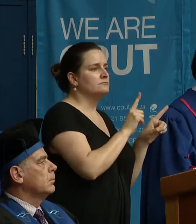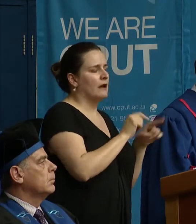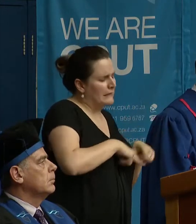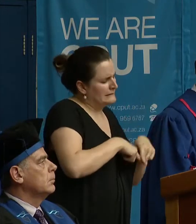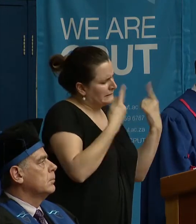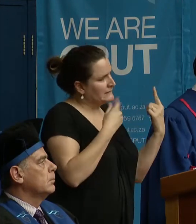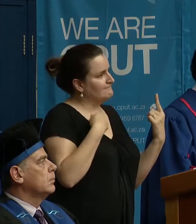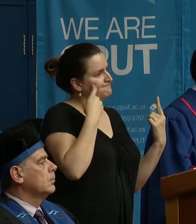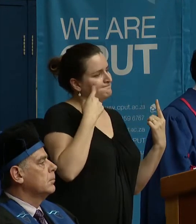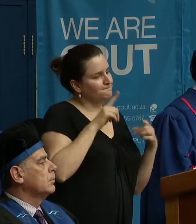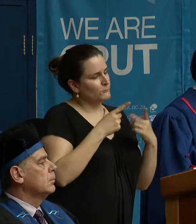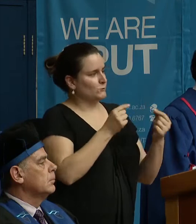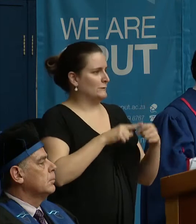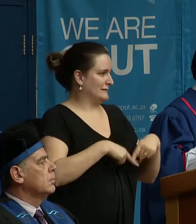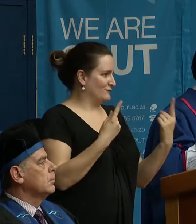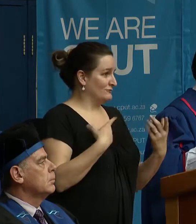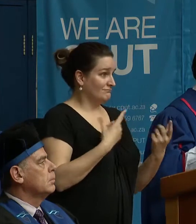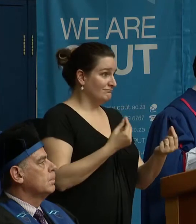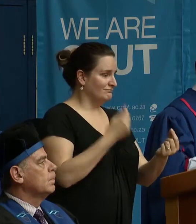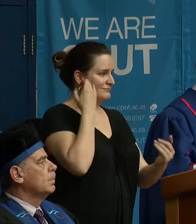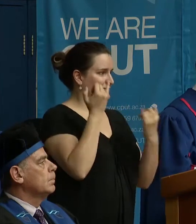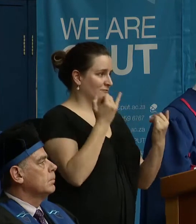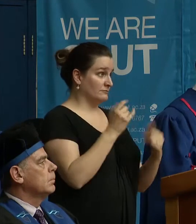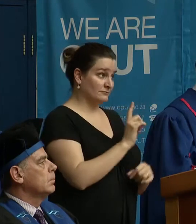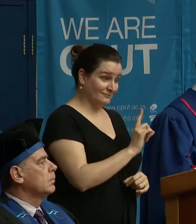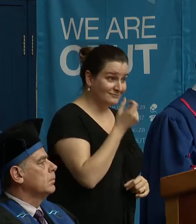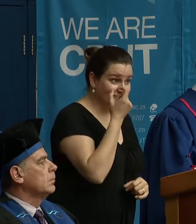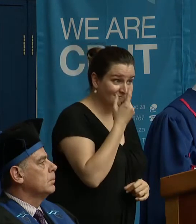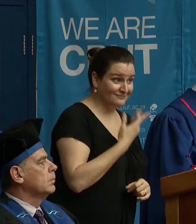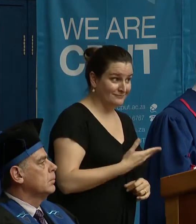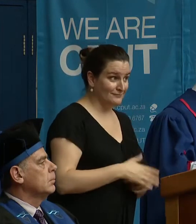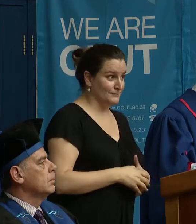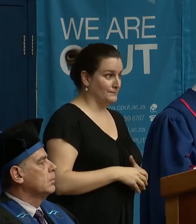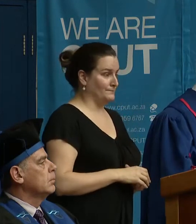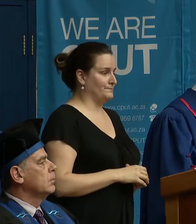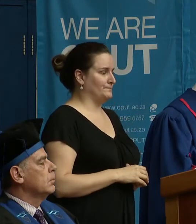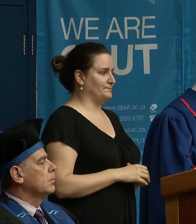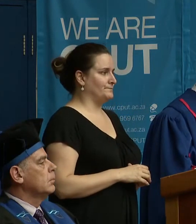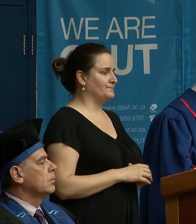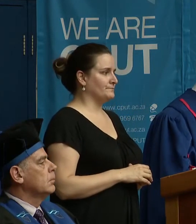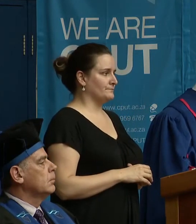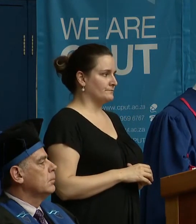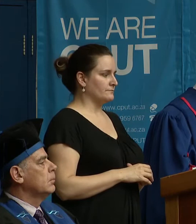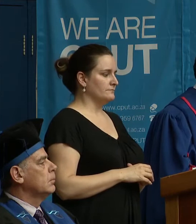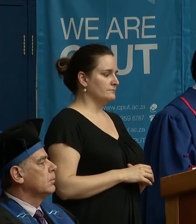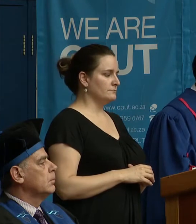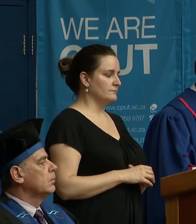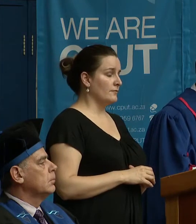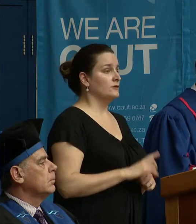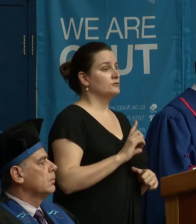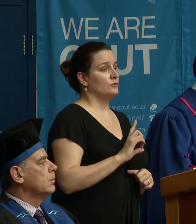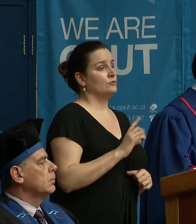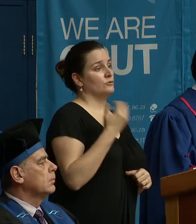of meeting the need. And it's as important to understand this thing on this focus on invention. When we